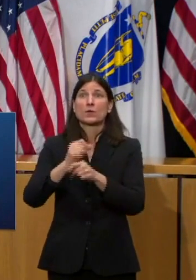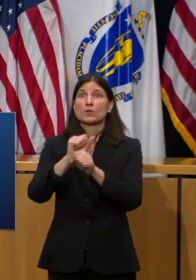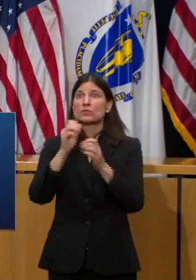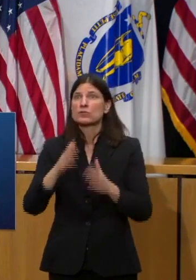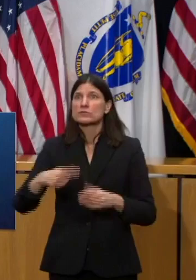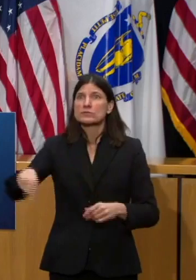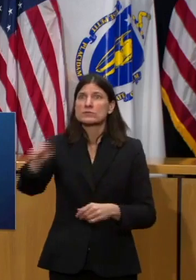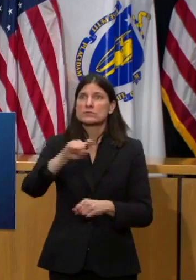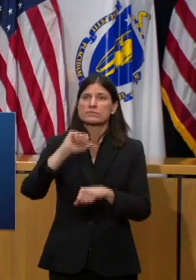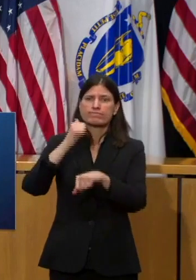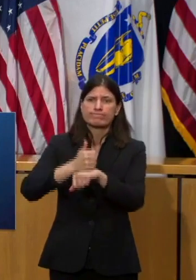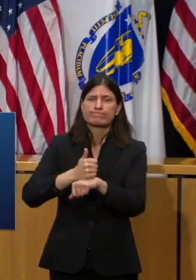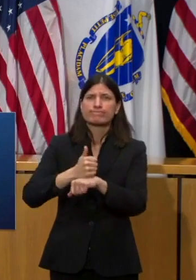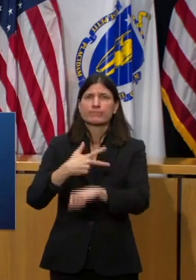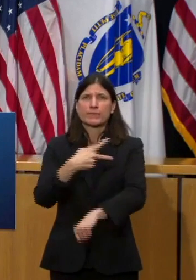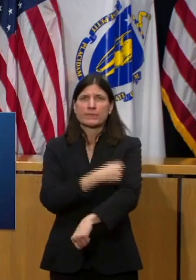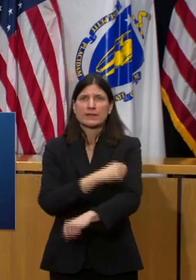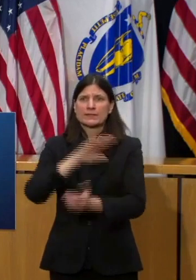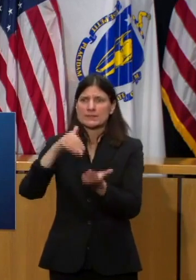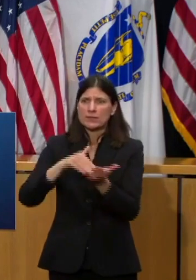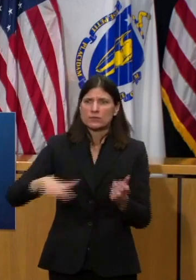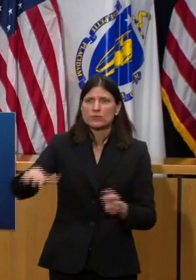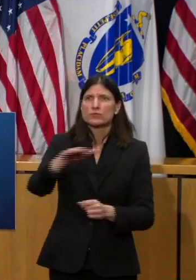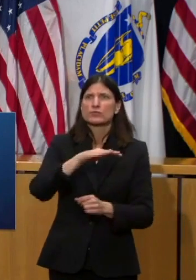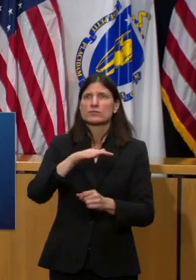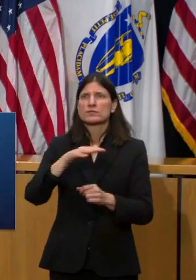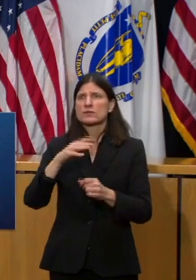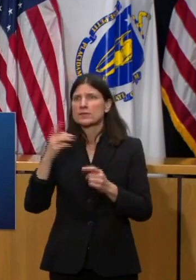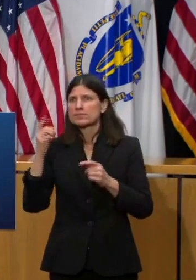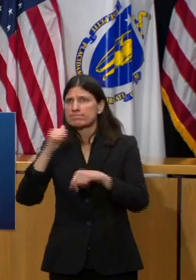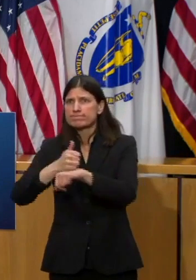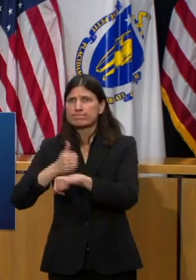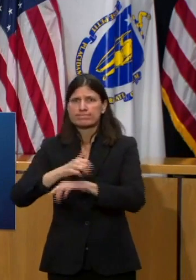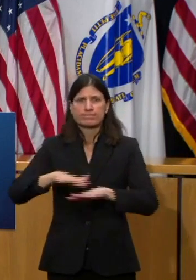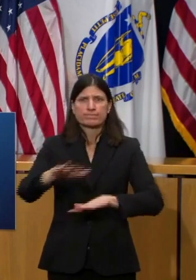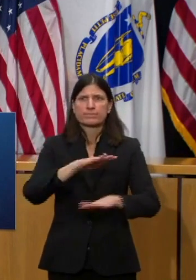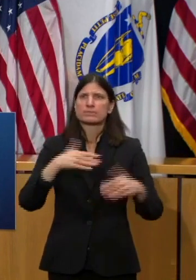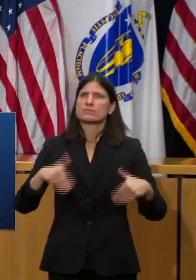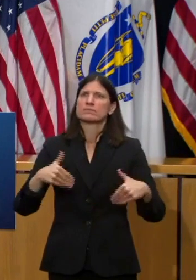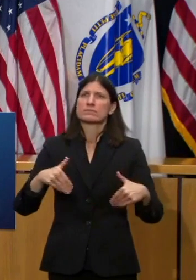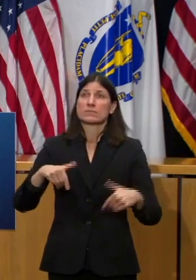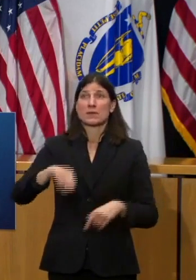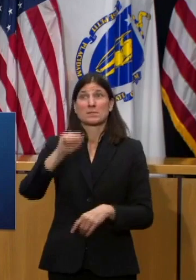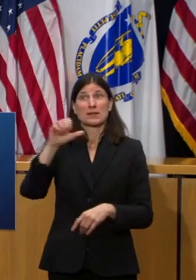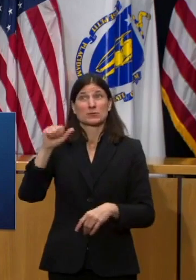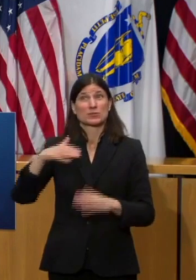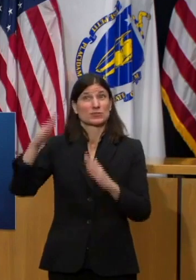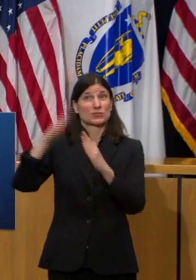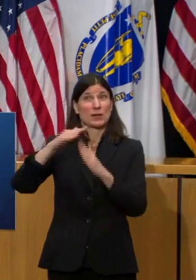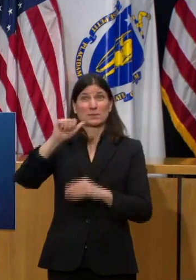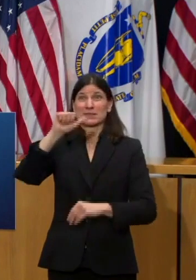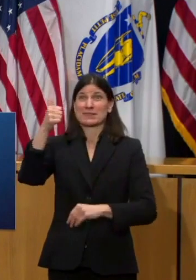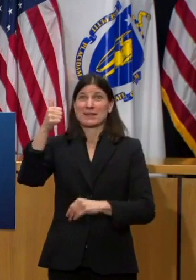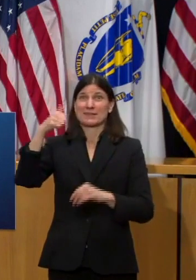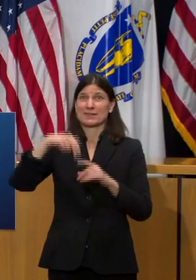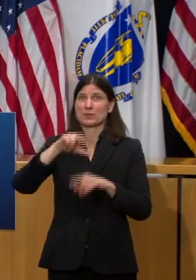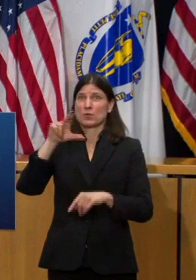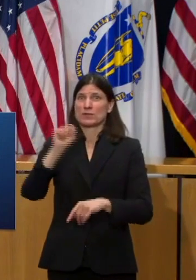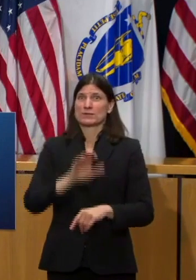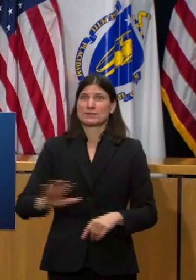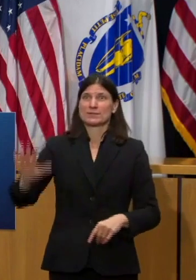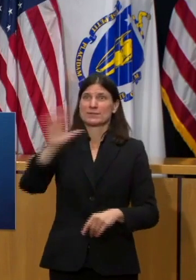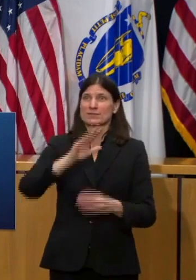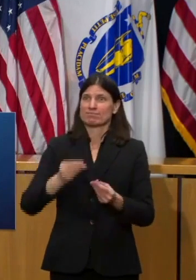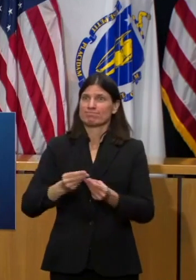10 state for vaccinations. But we all know we have a lot more to do and a significant way to go to get to the point